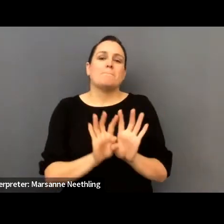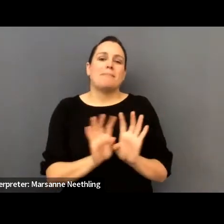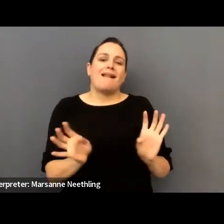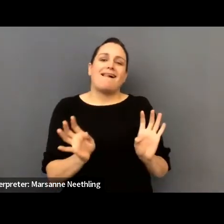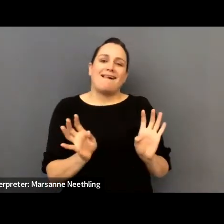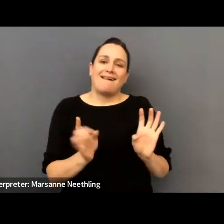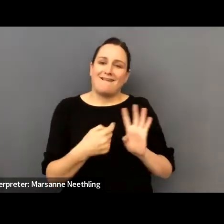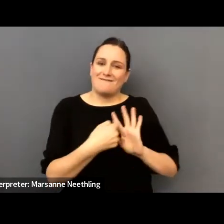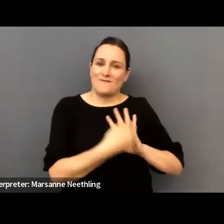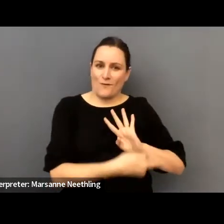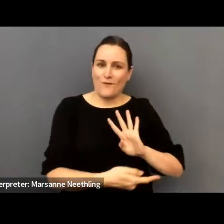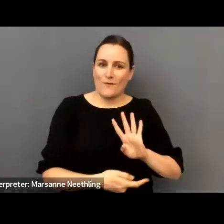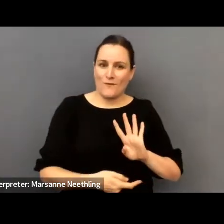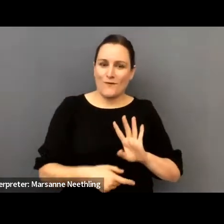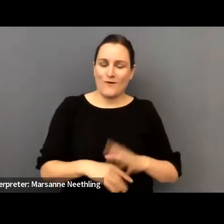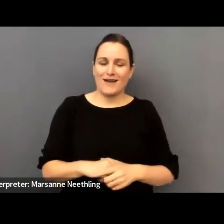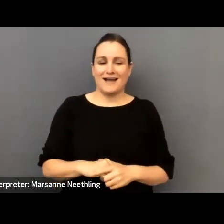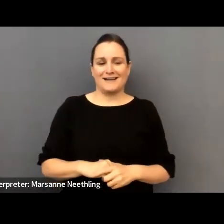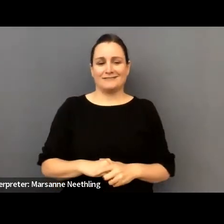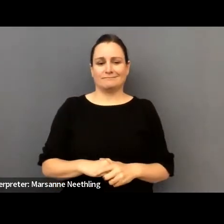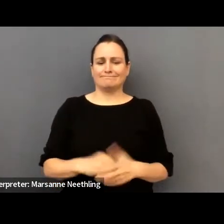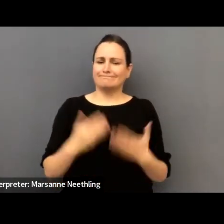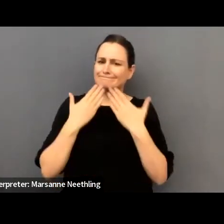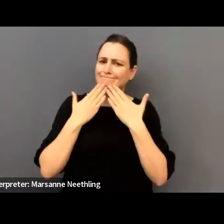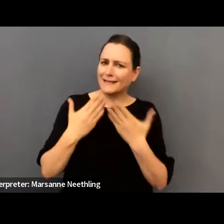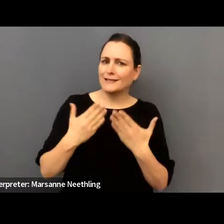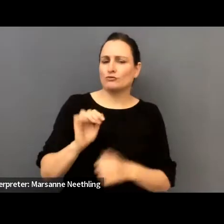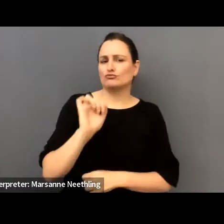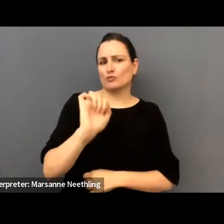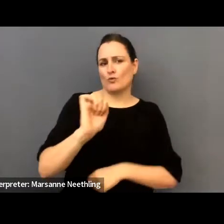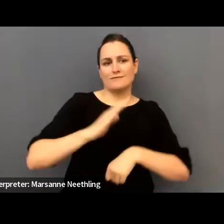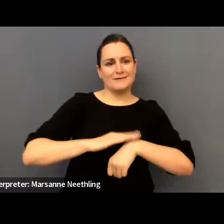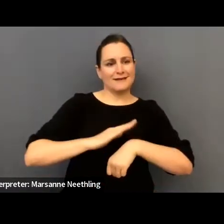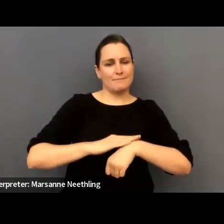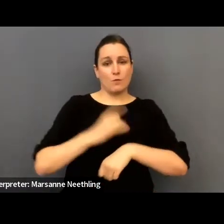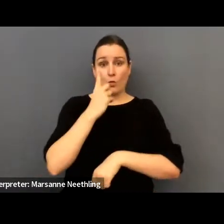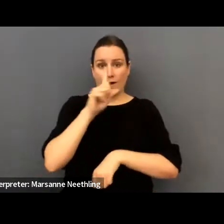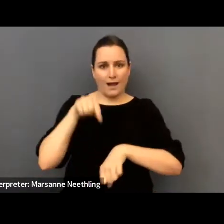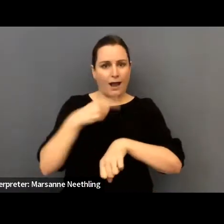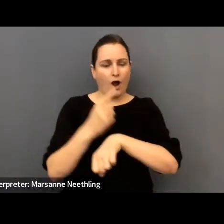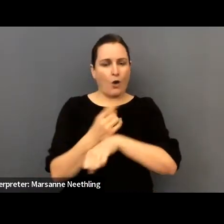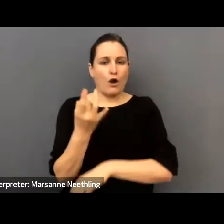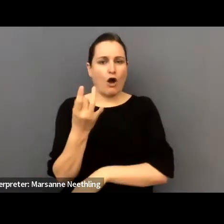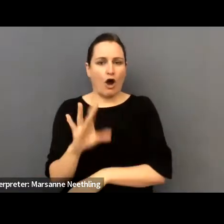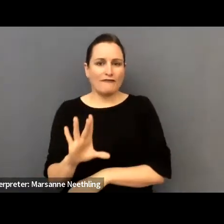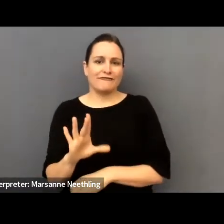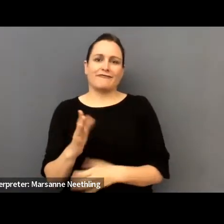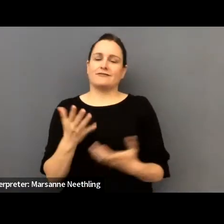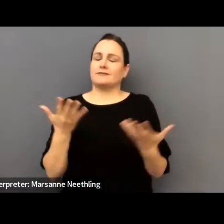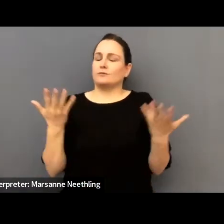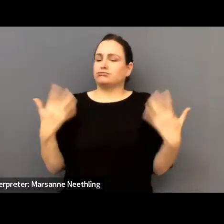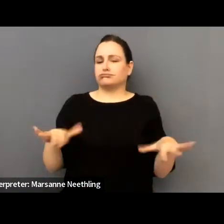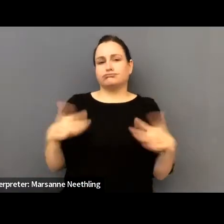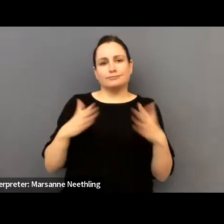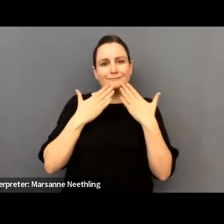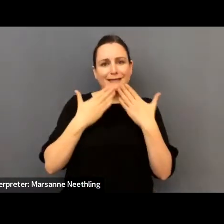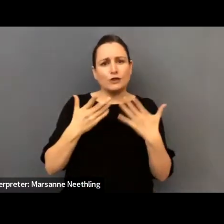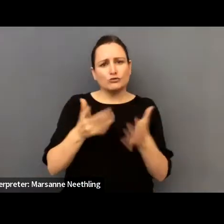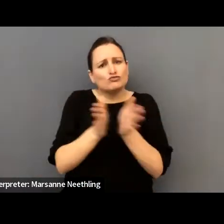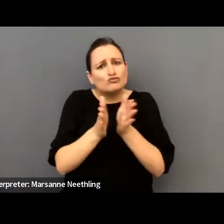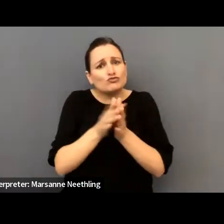being engaged in this conversation for the last hour and a half, and to thank you and ask you to stay for the rest of